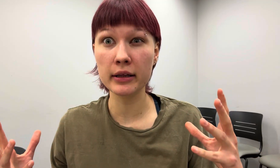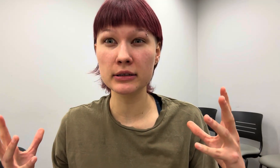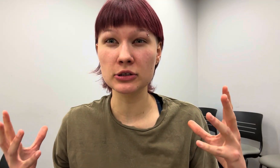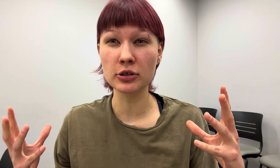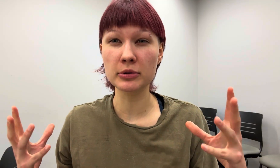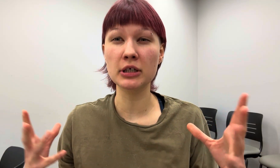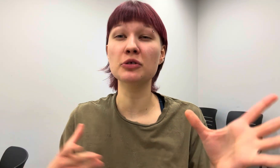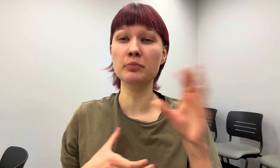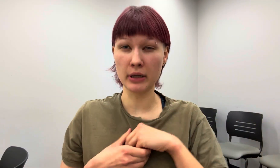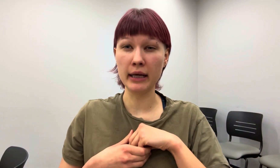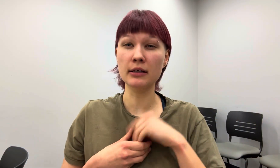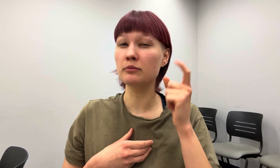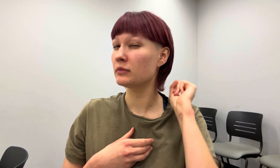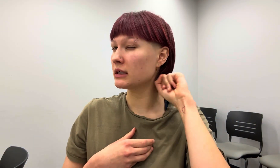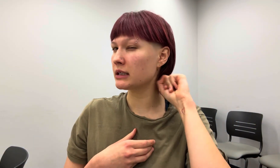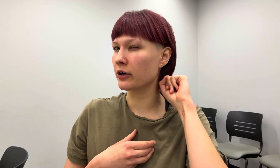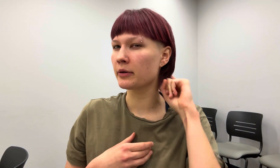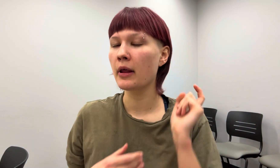this interpretation, but it's here.